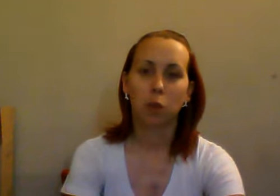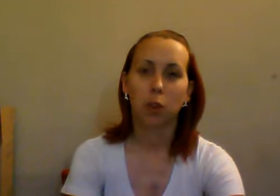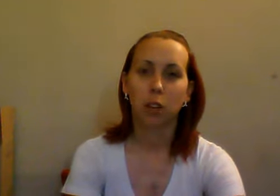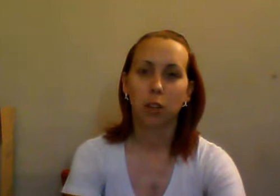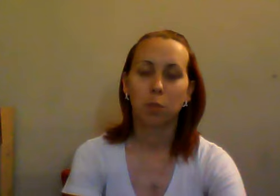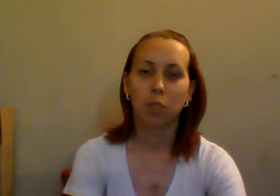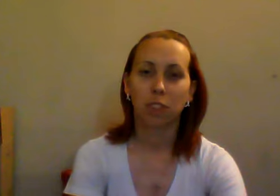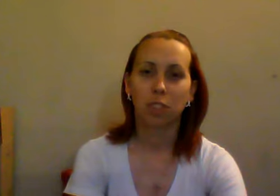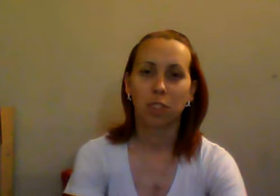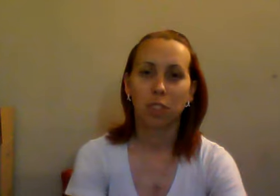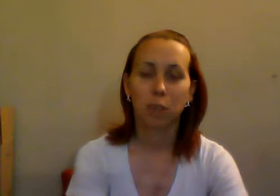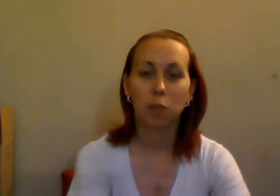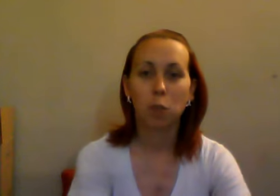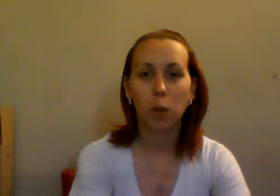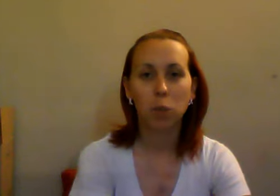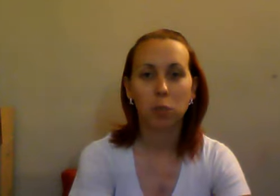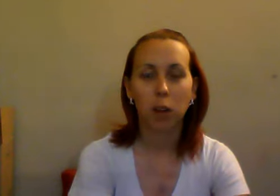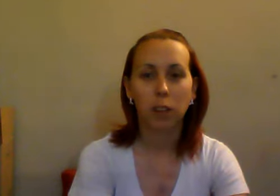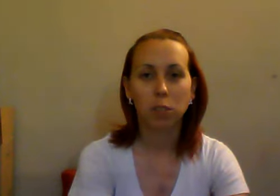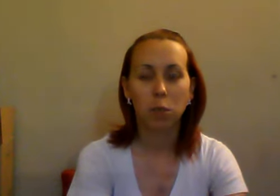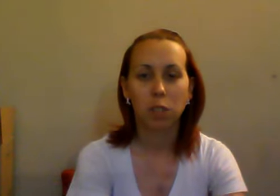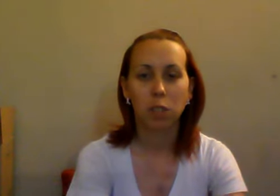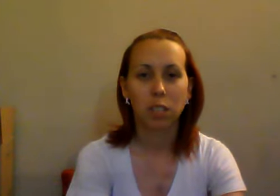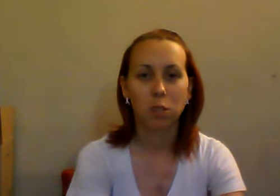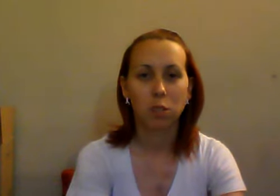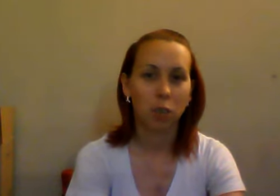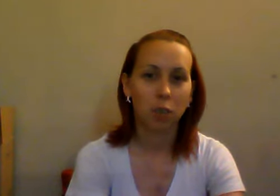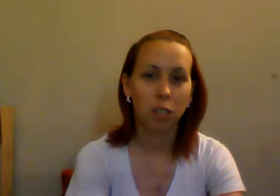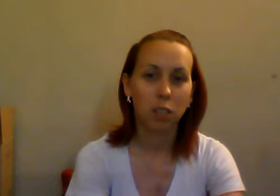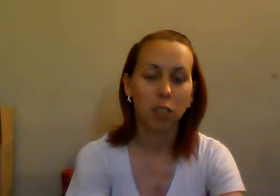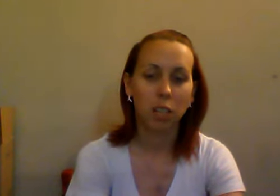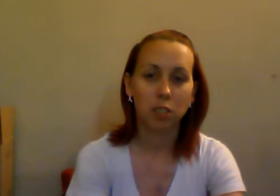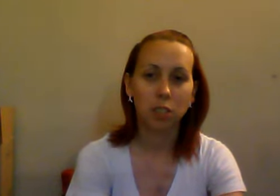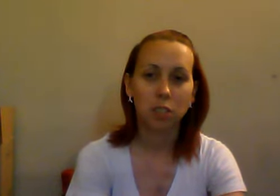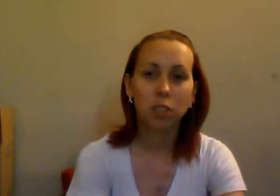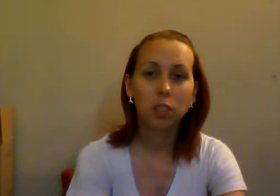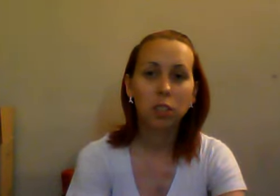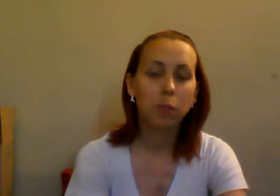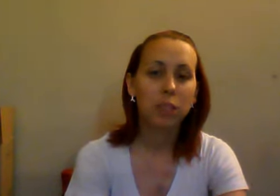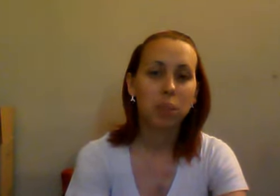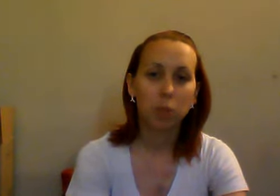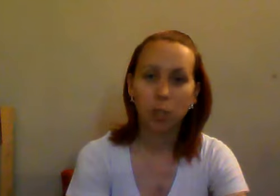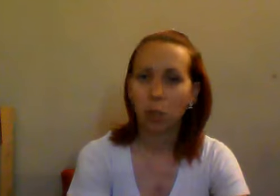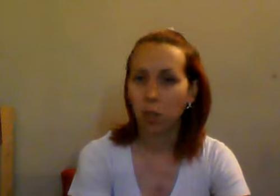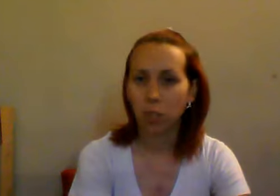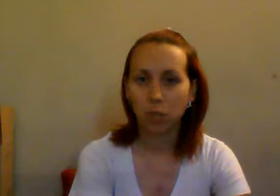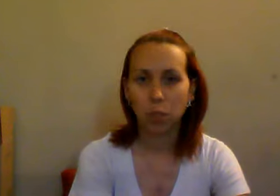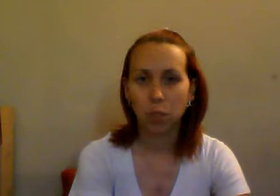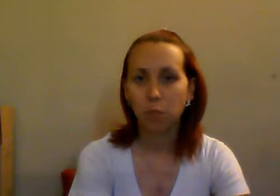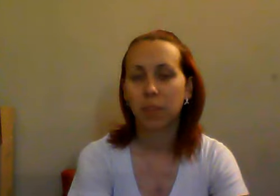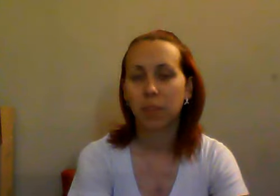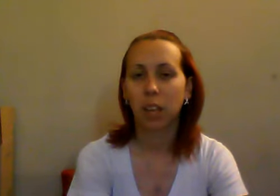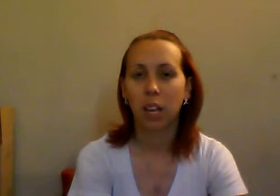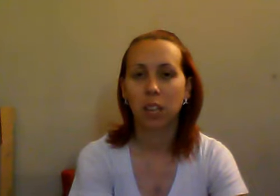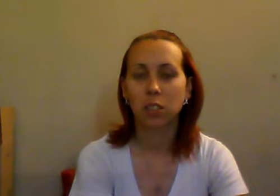quicker moving videos. If you want more practice with words that you don't already know the answers to, simply go on YouTube and